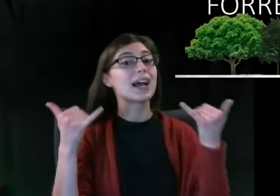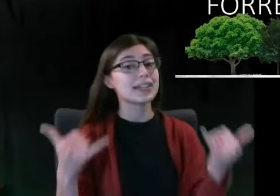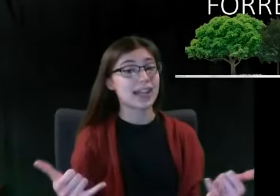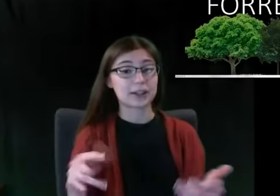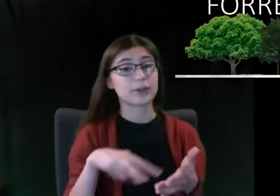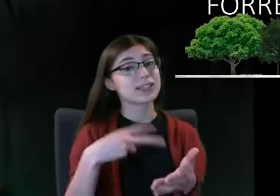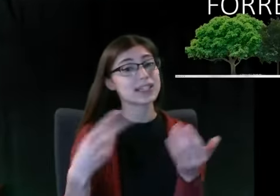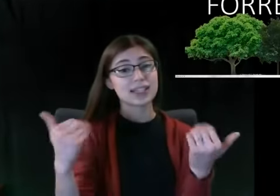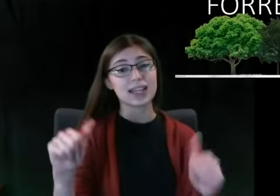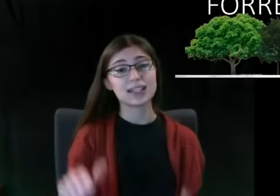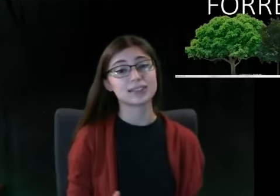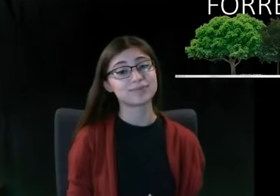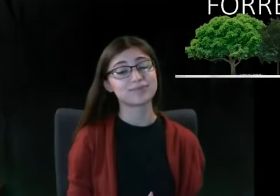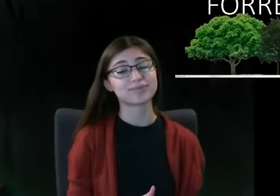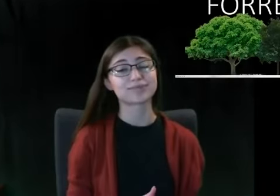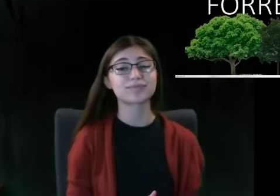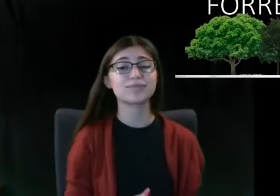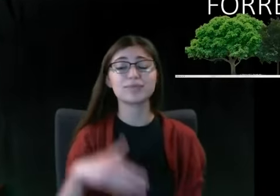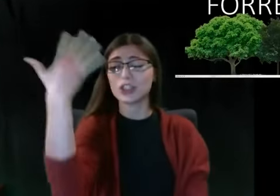Now you can dance again. Tree.